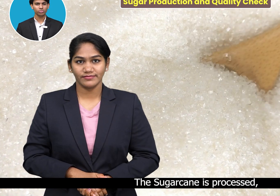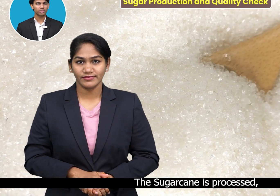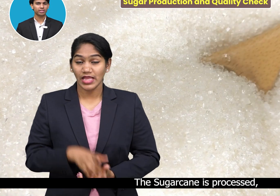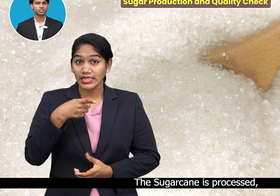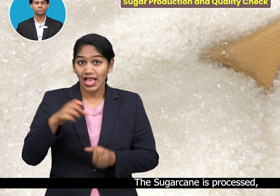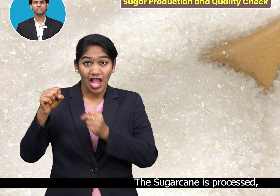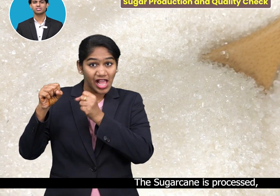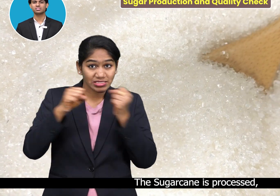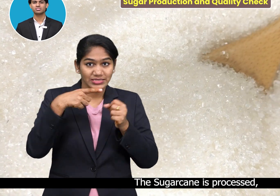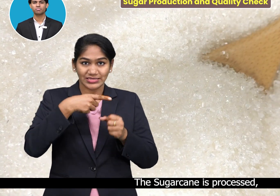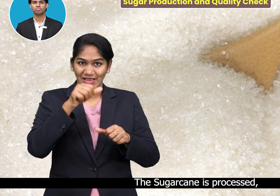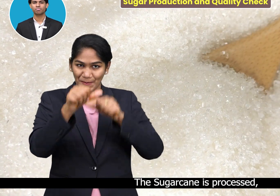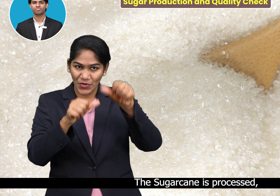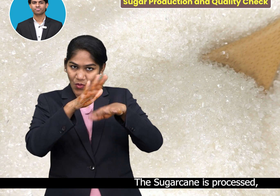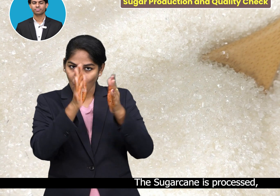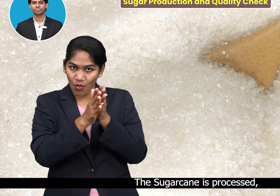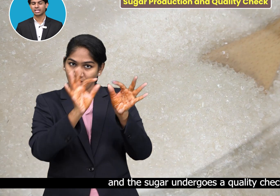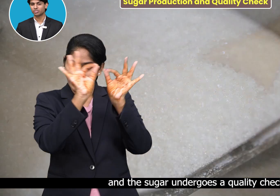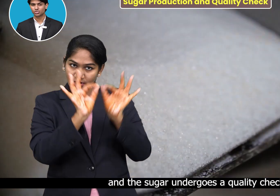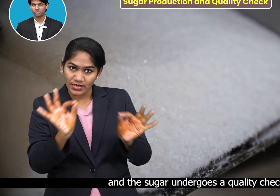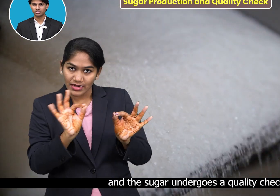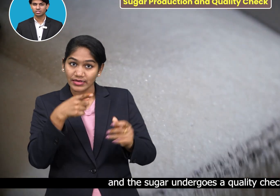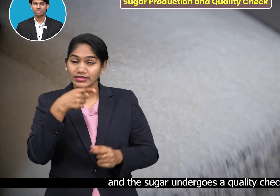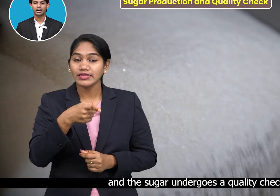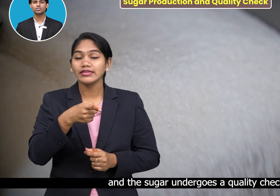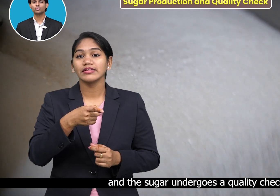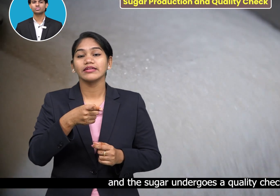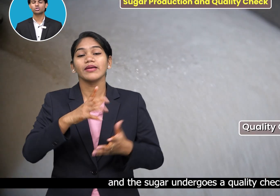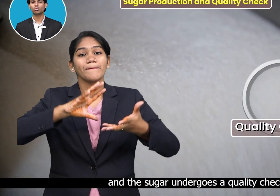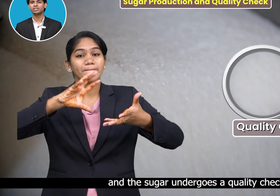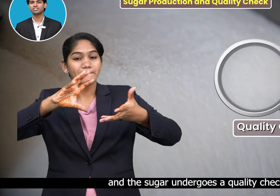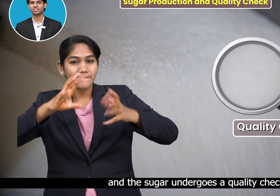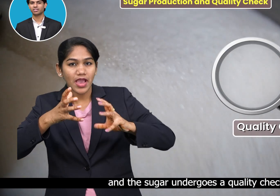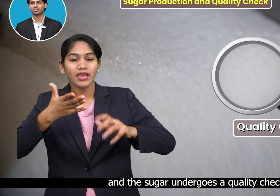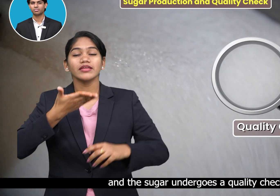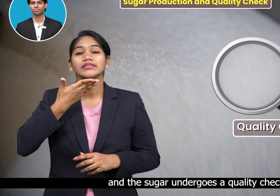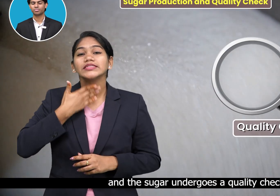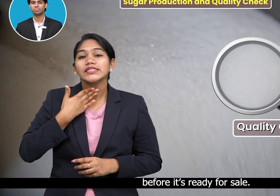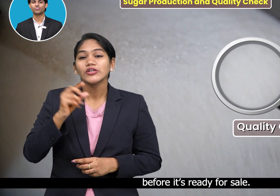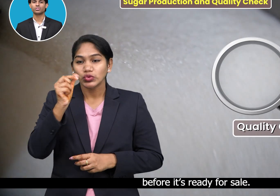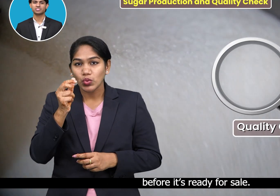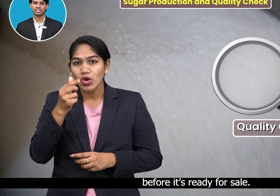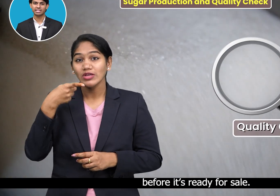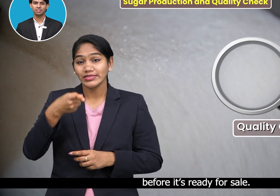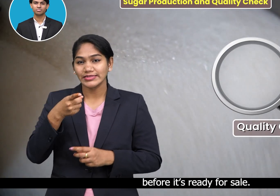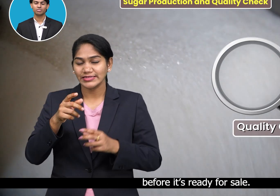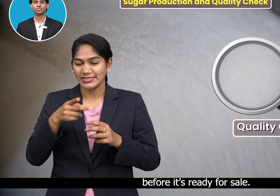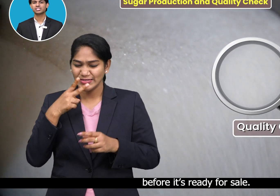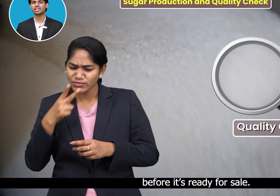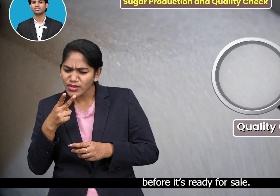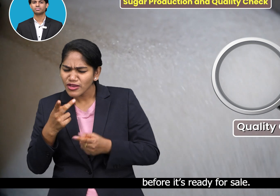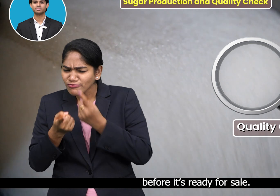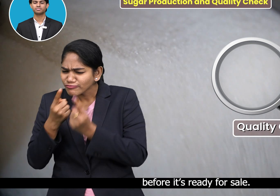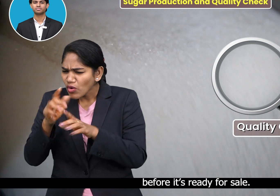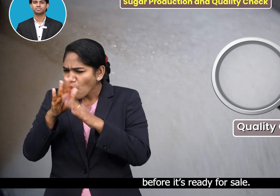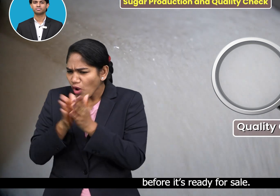The sugarcane is processed and the sugar undergoes a quality check before it's ready for